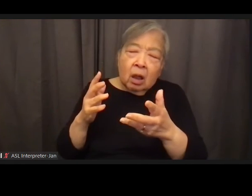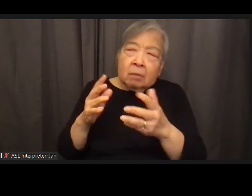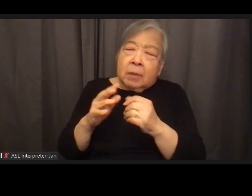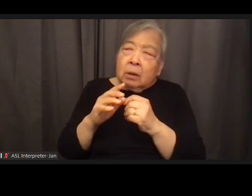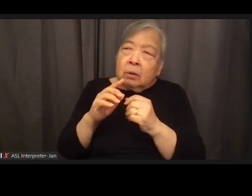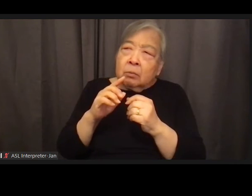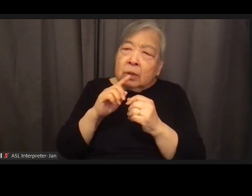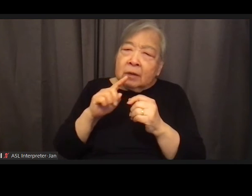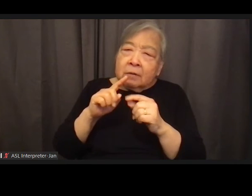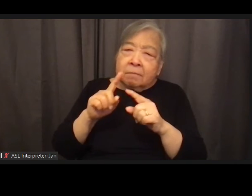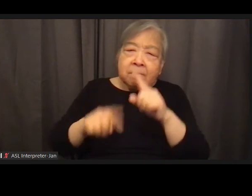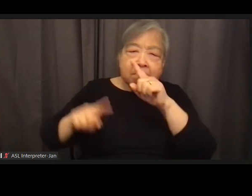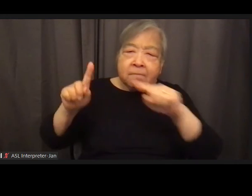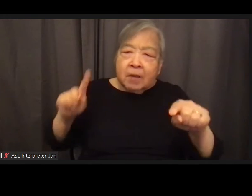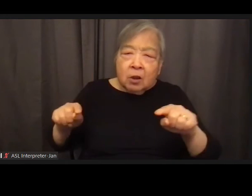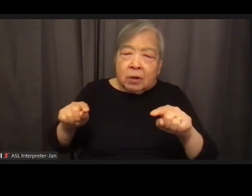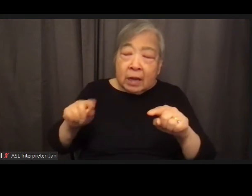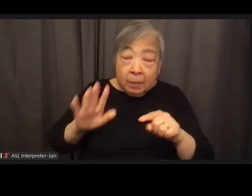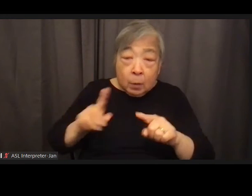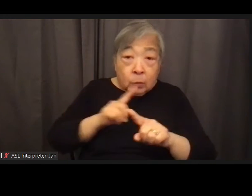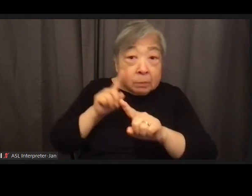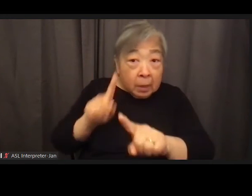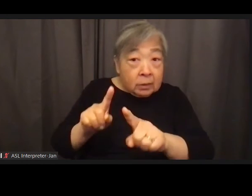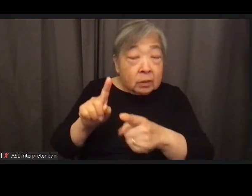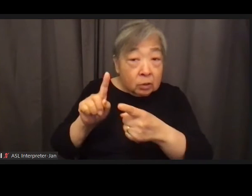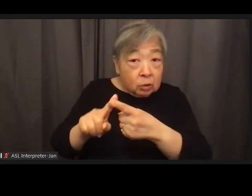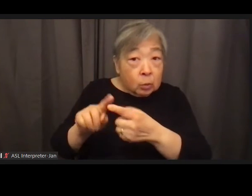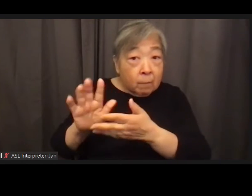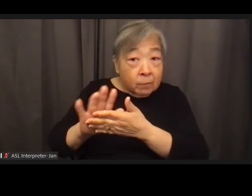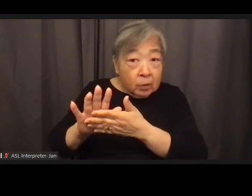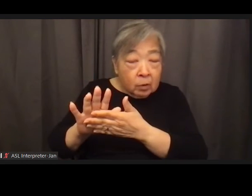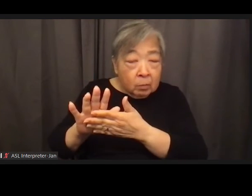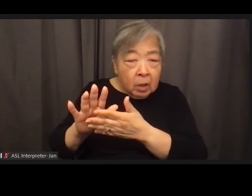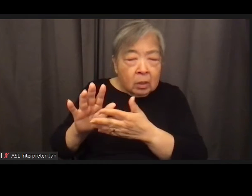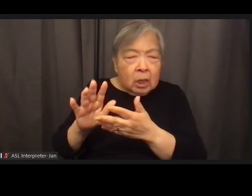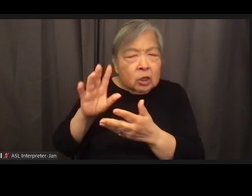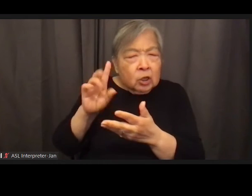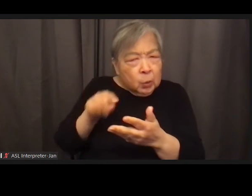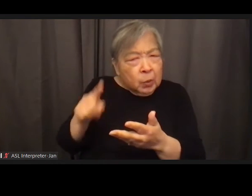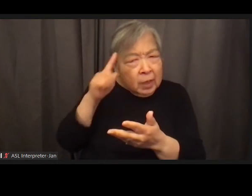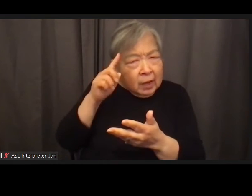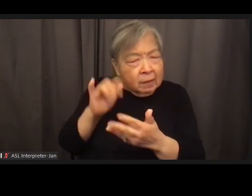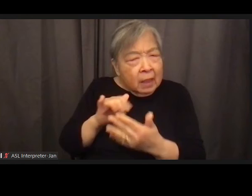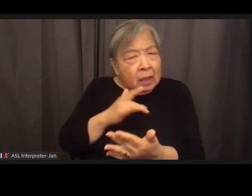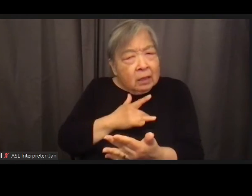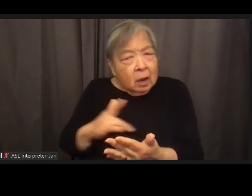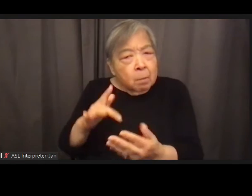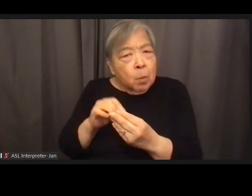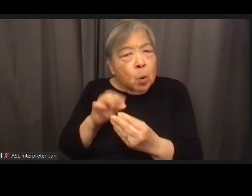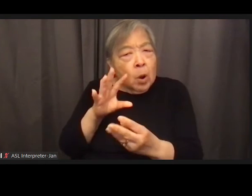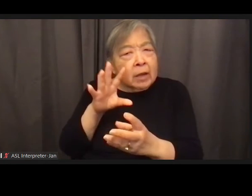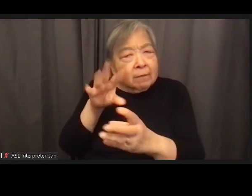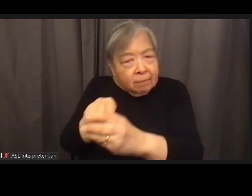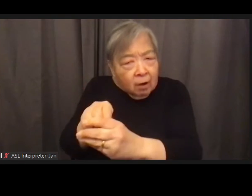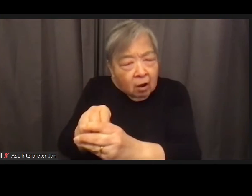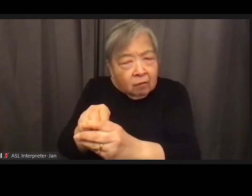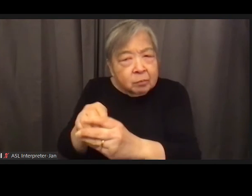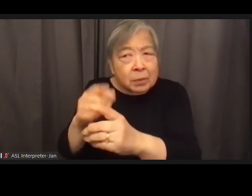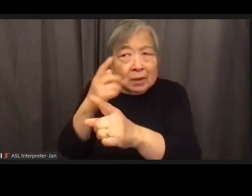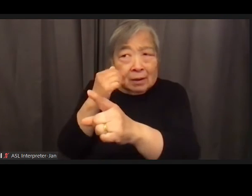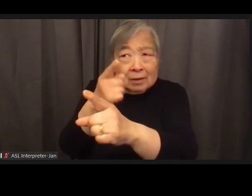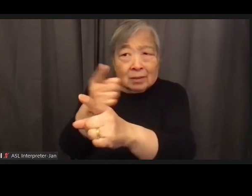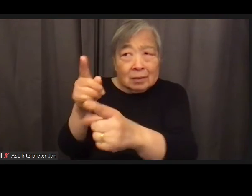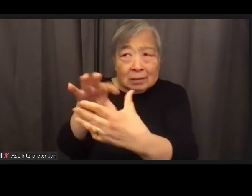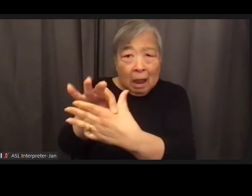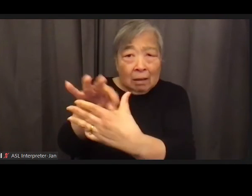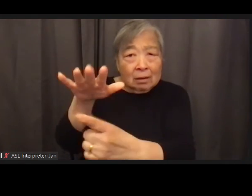their responses to a film than to a text? Do you think that they engage more with that kind of visual emotional content,